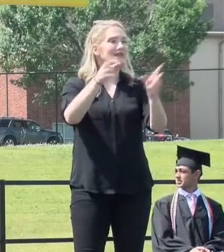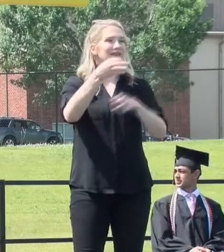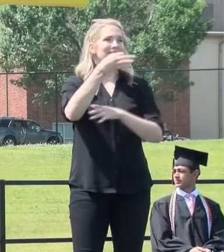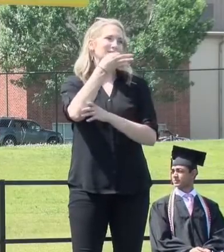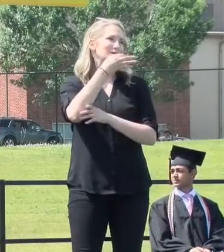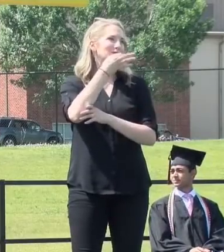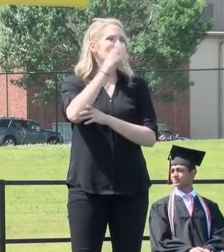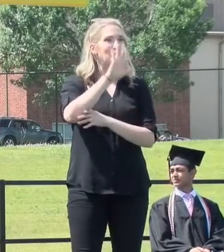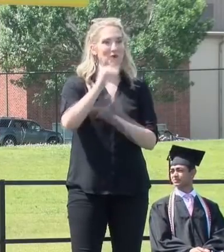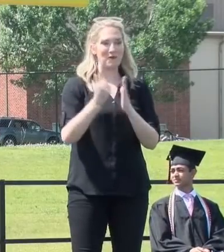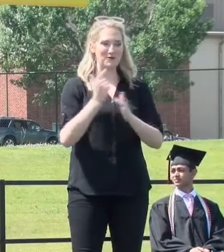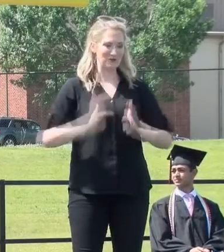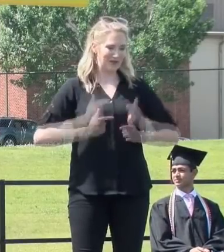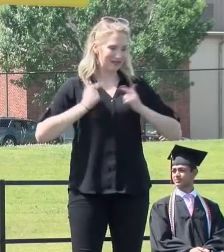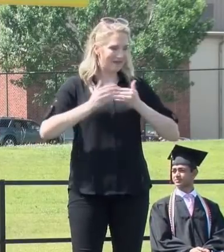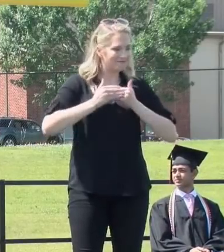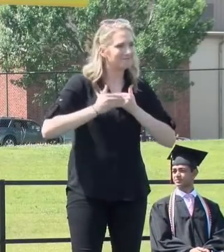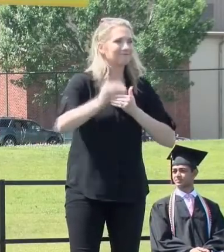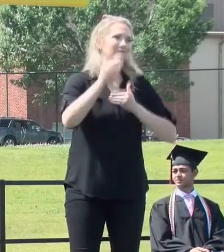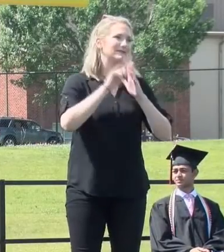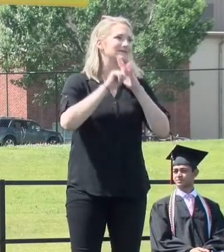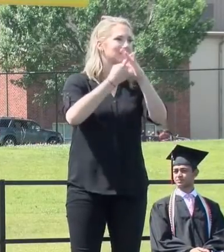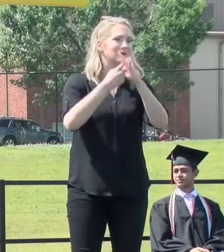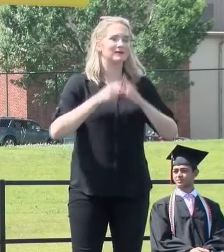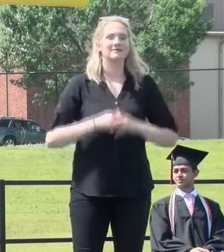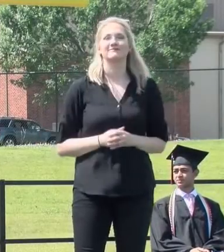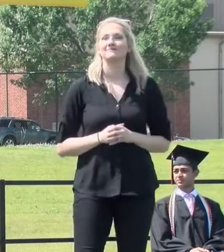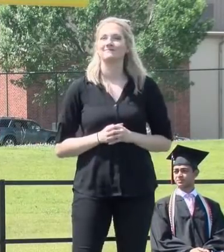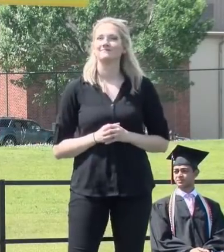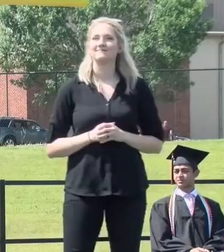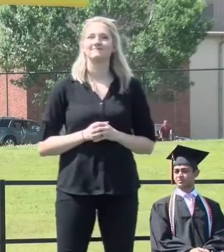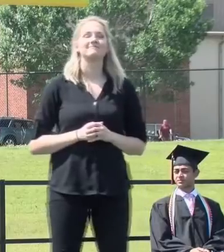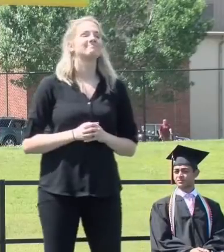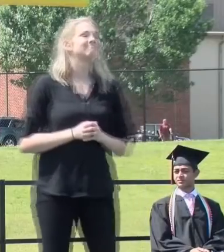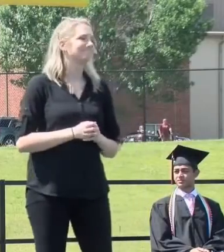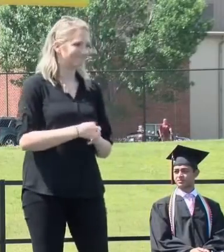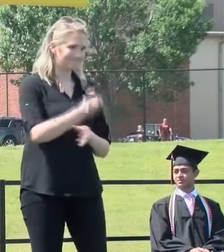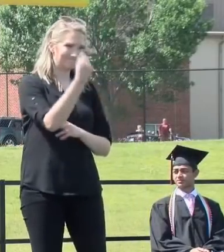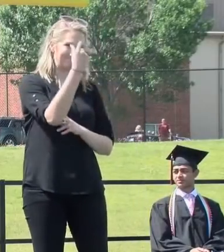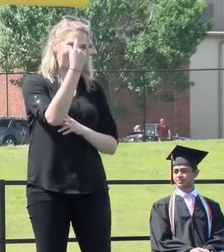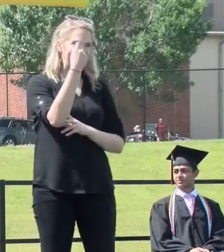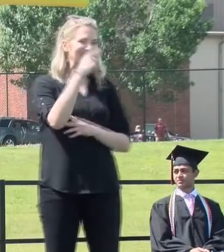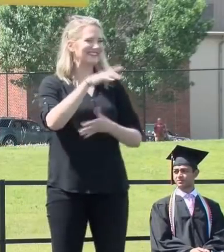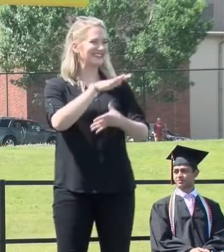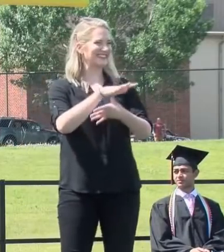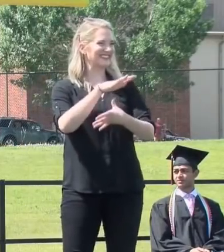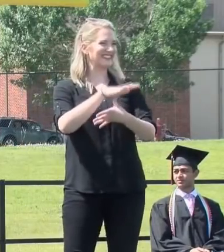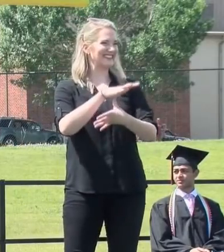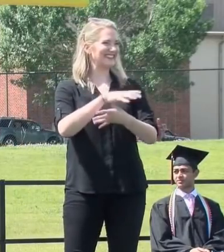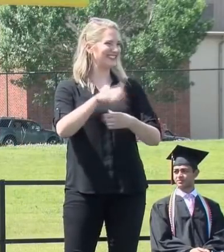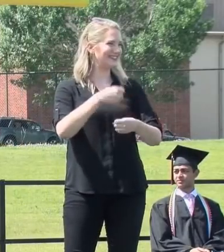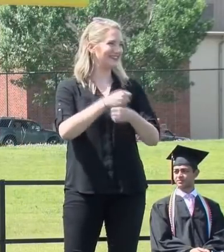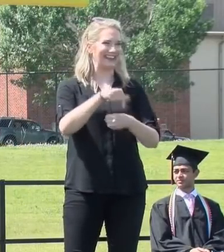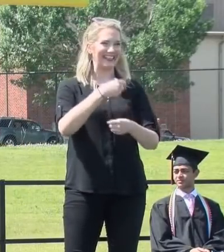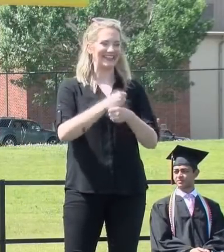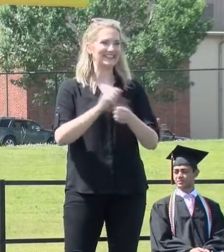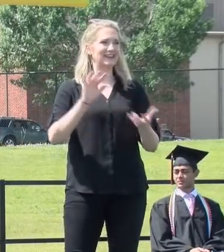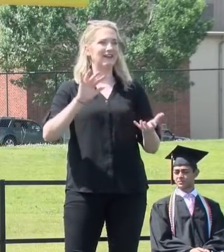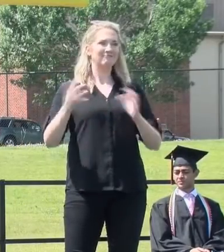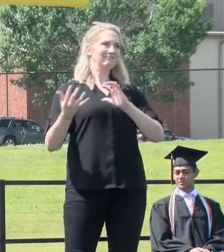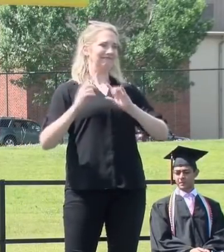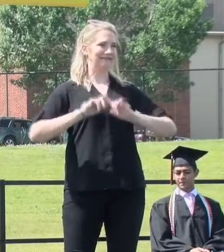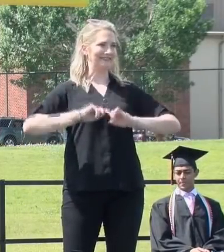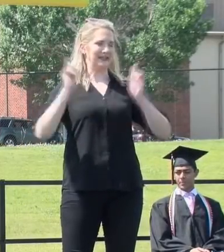the rest of your incredible journey. I also recognize that your senior year did not end as